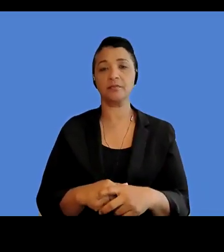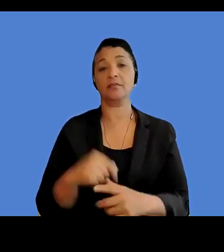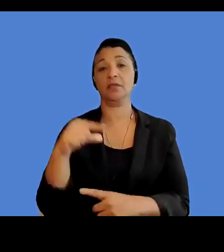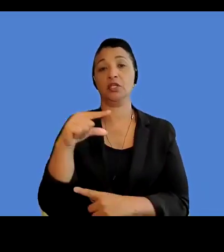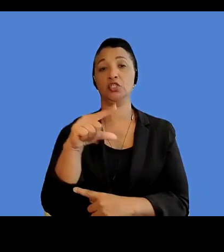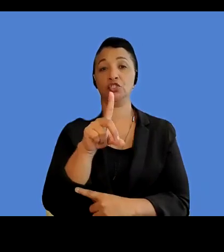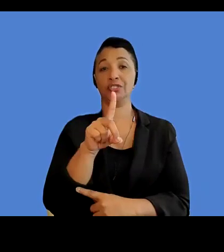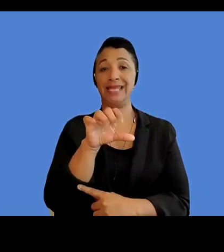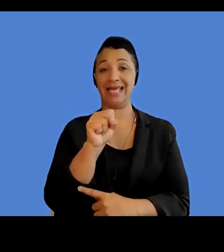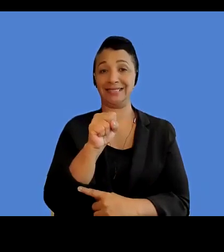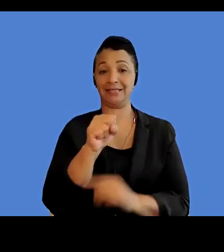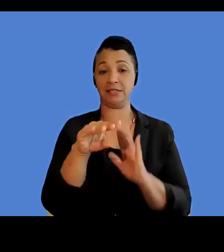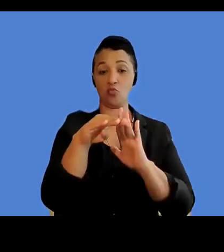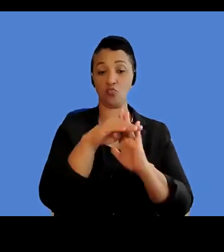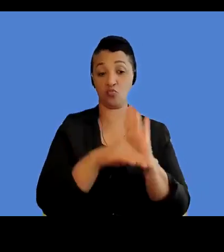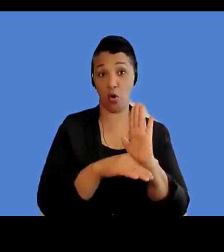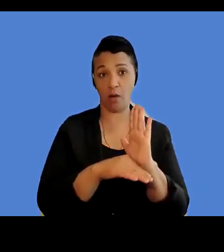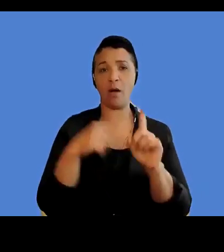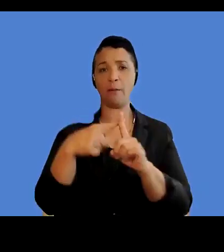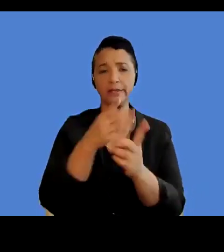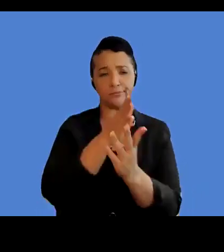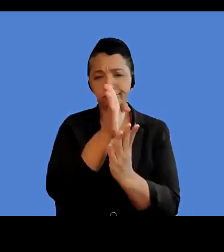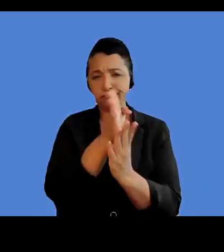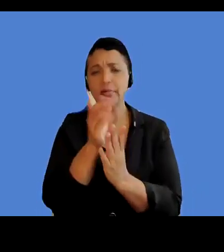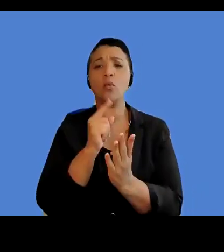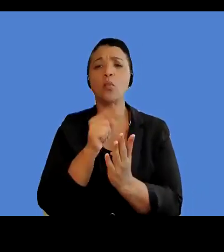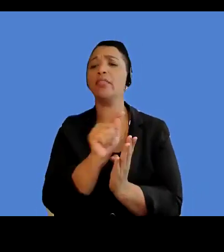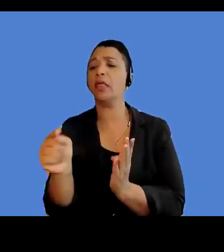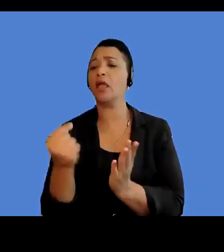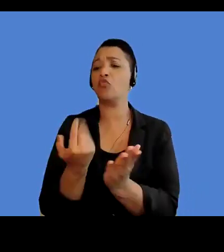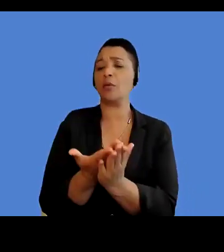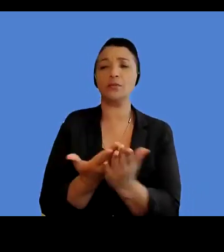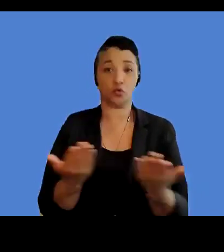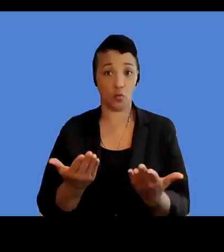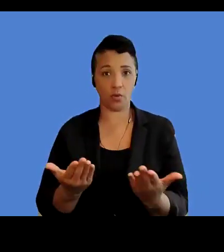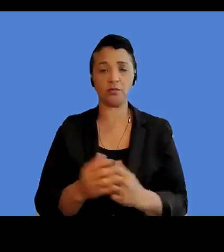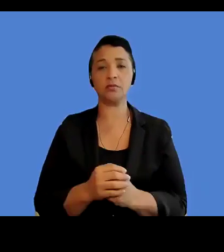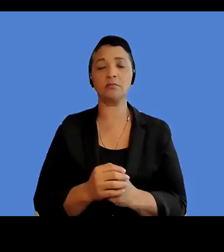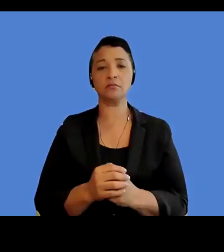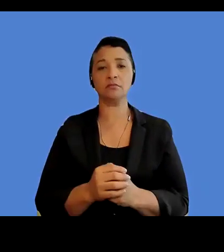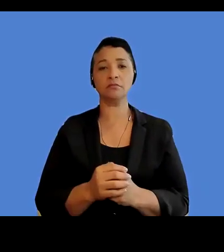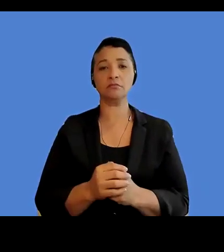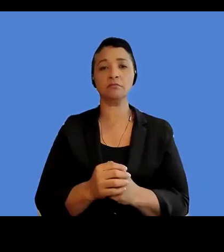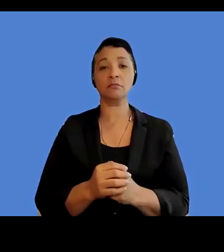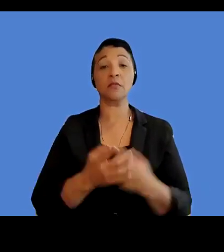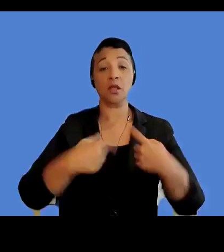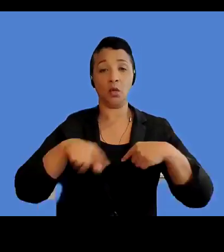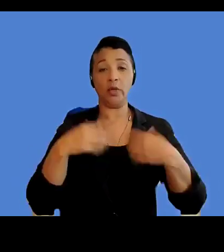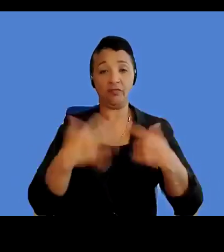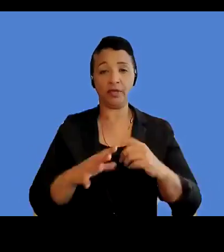GDS program and areas. We presented the results of these